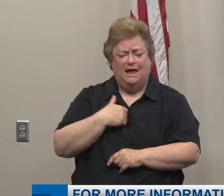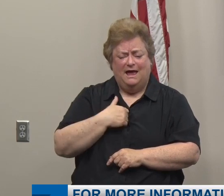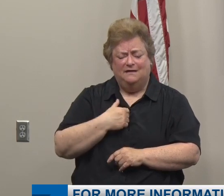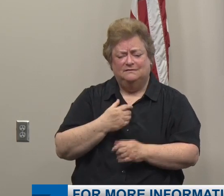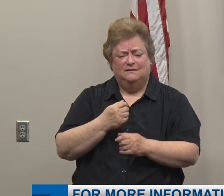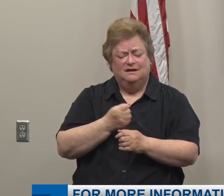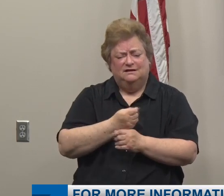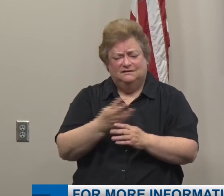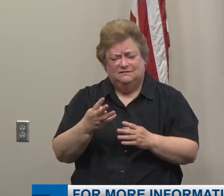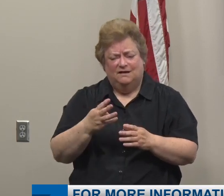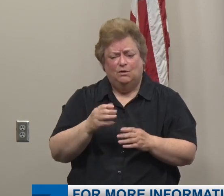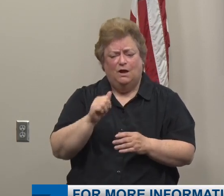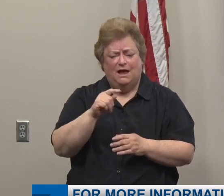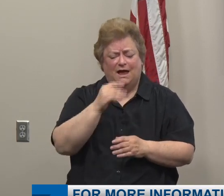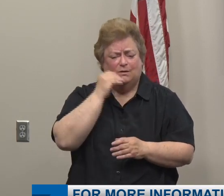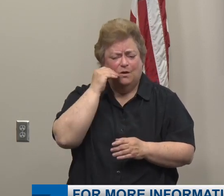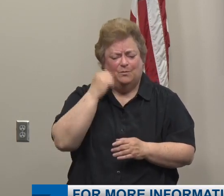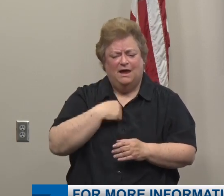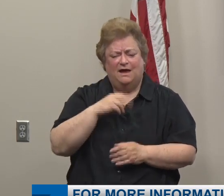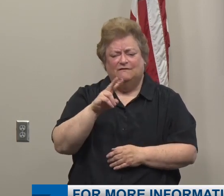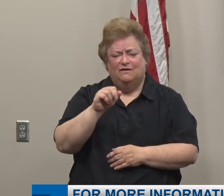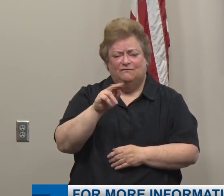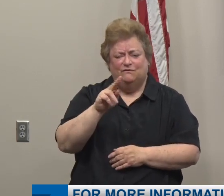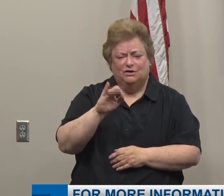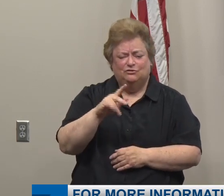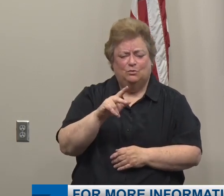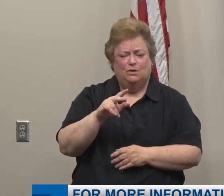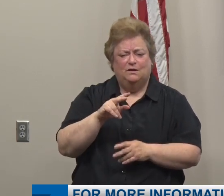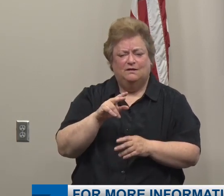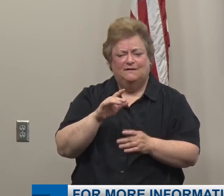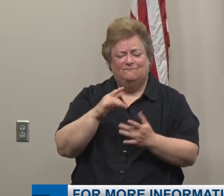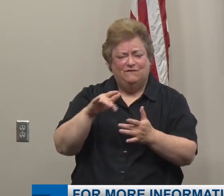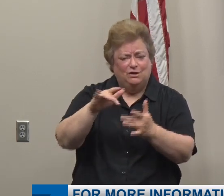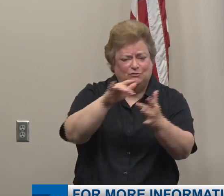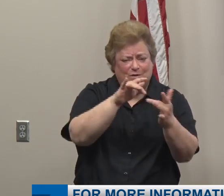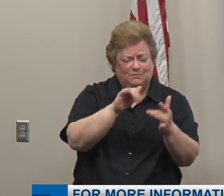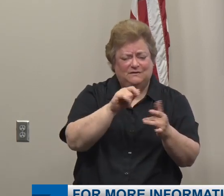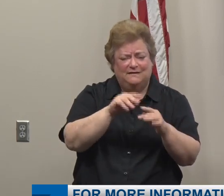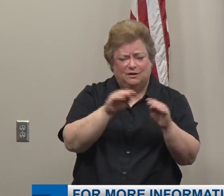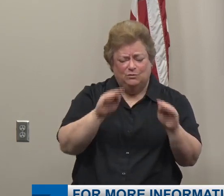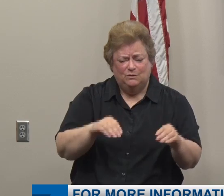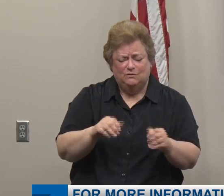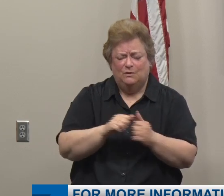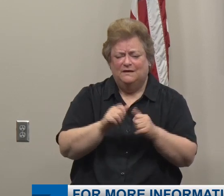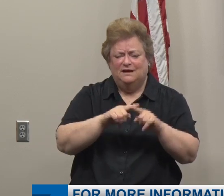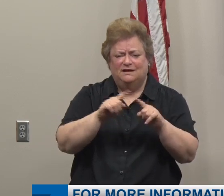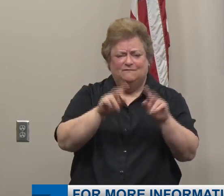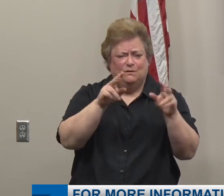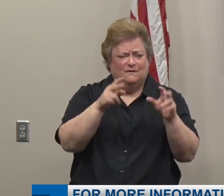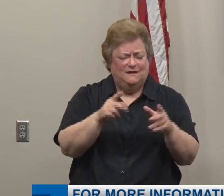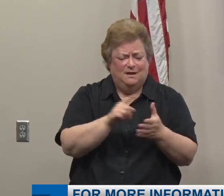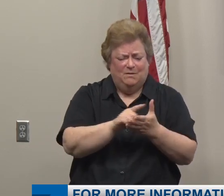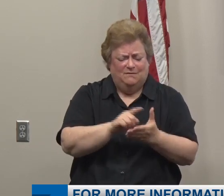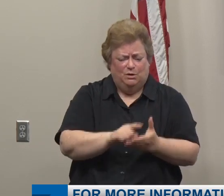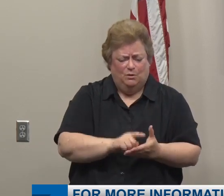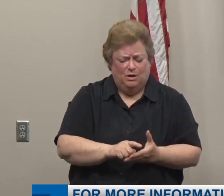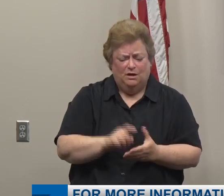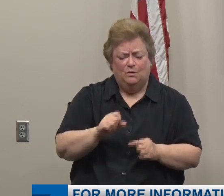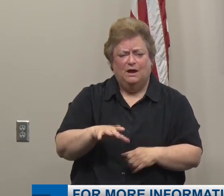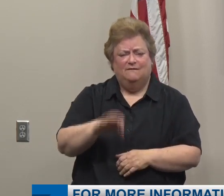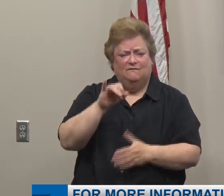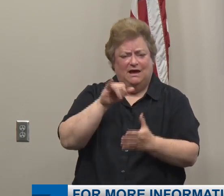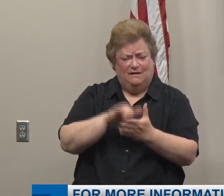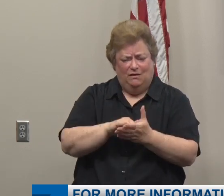activities including virtual field trips astronomy at home and video learning sessions with different themes each week you can find all of these activities